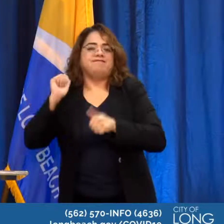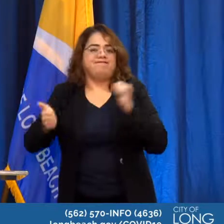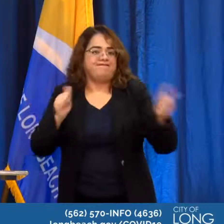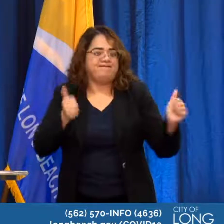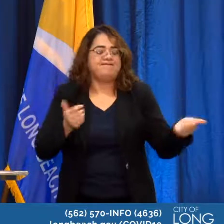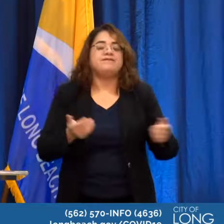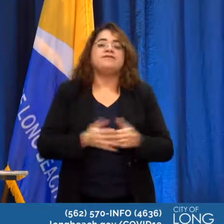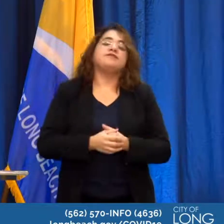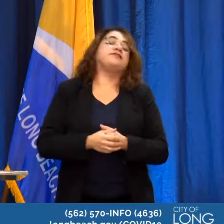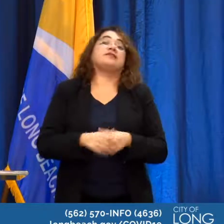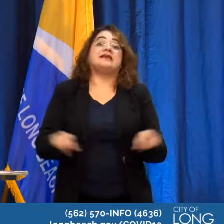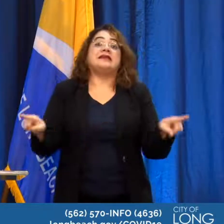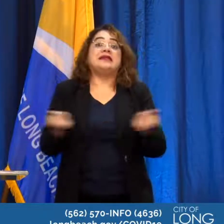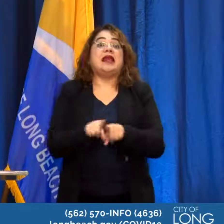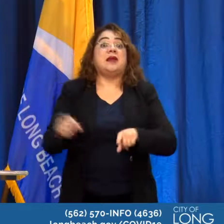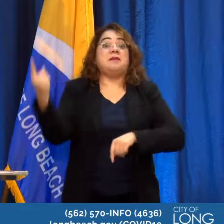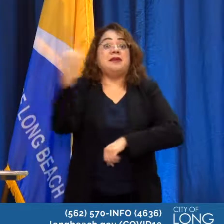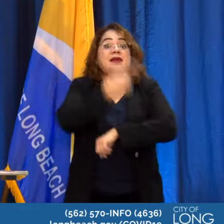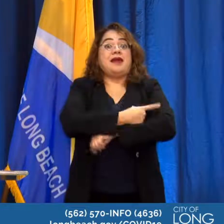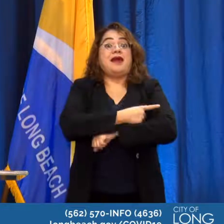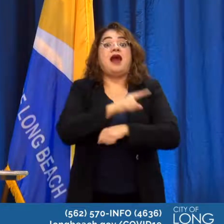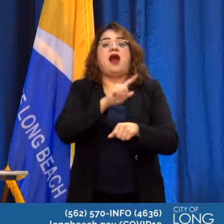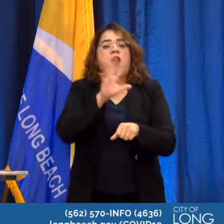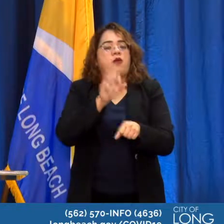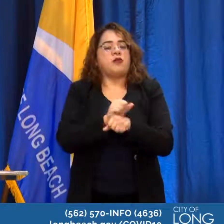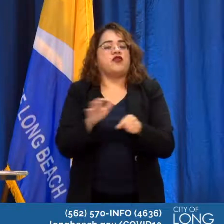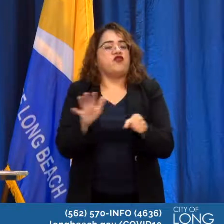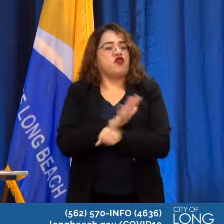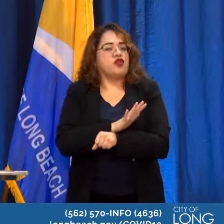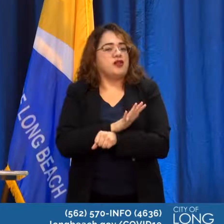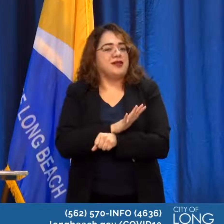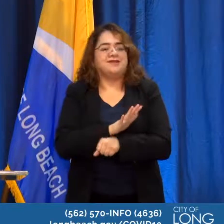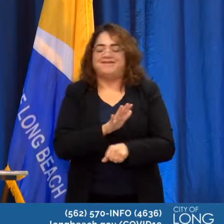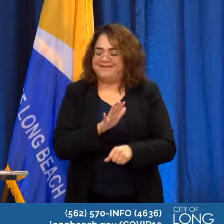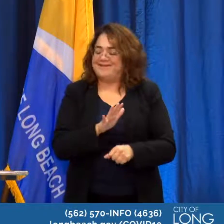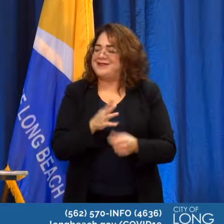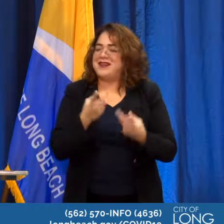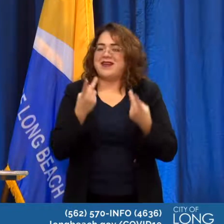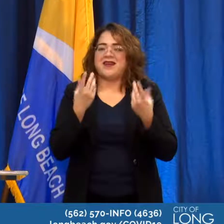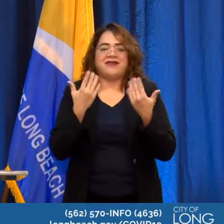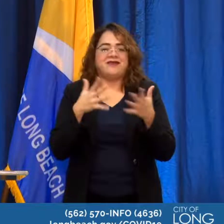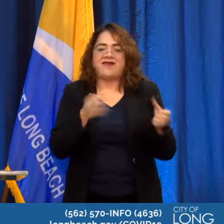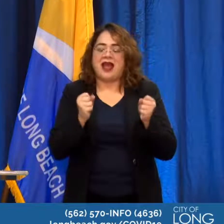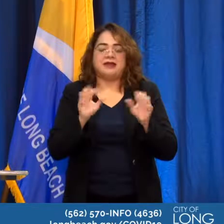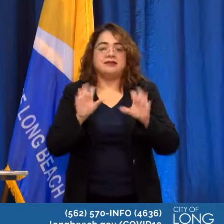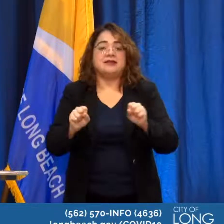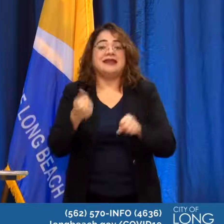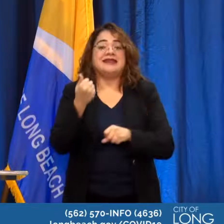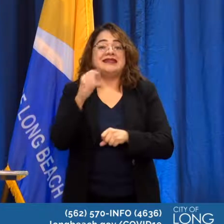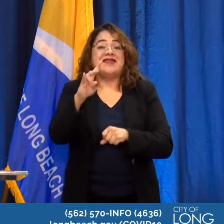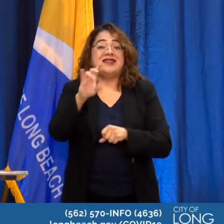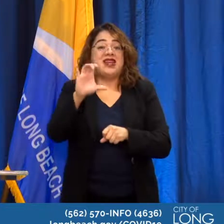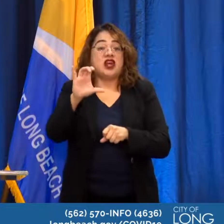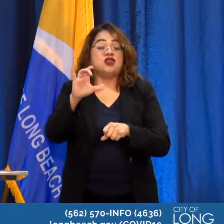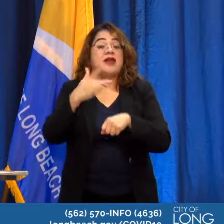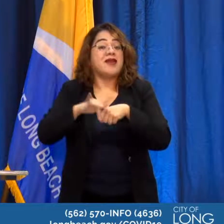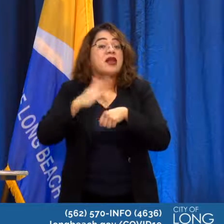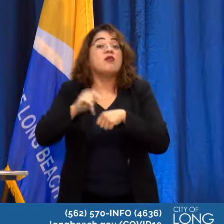get a test same day, the appointments are full, but we continue to open at least 1,700 appointments per